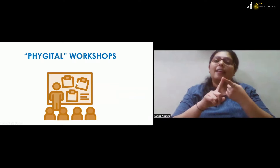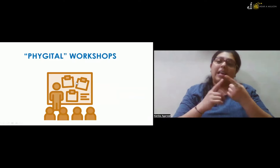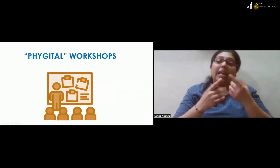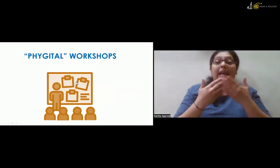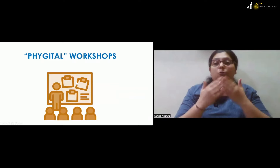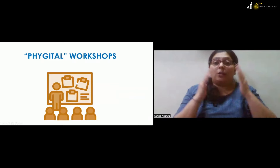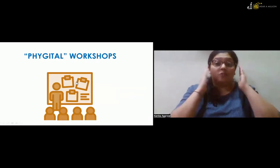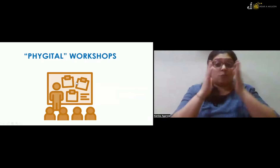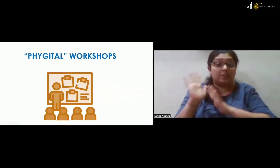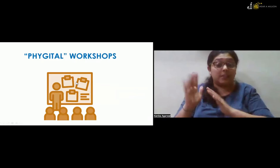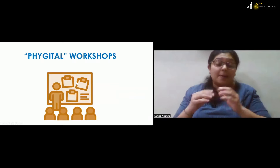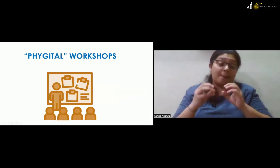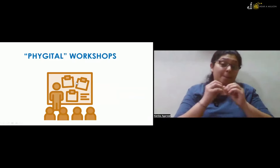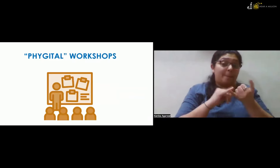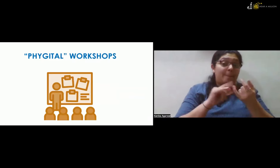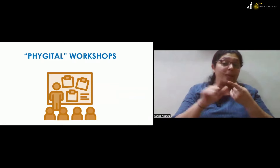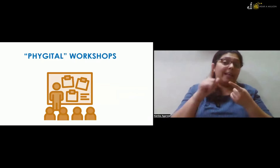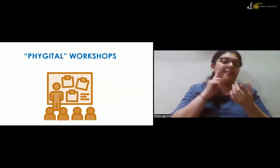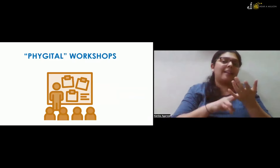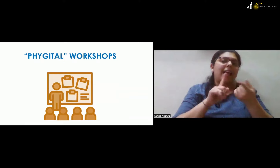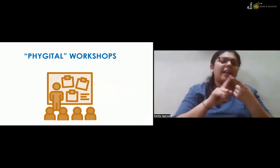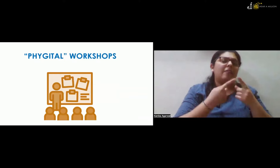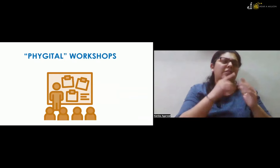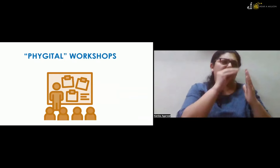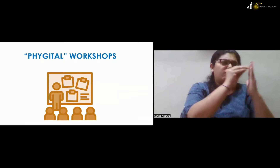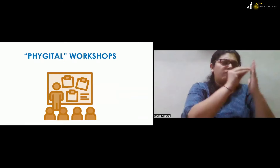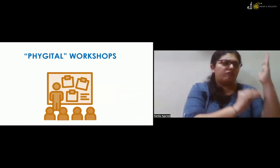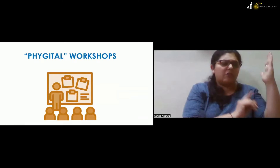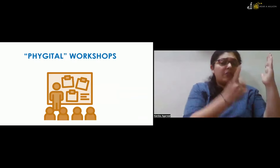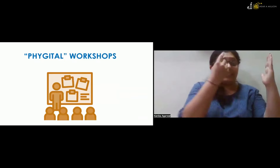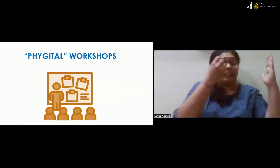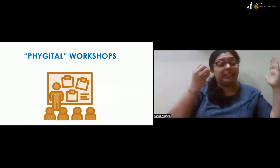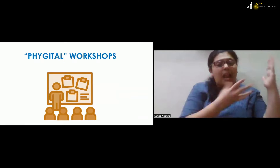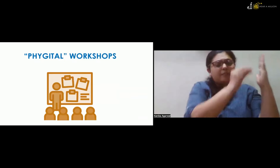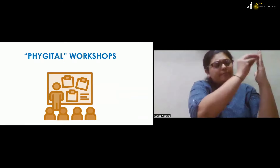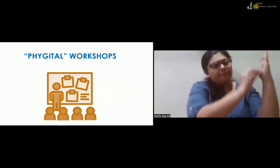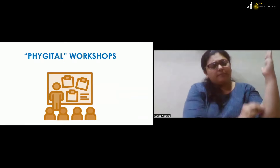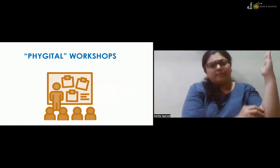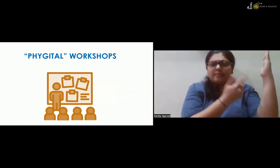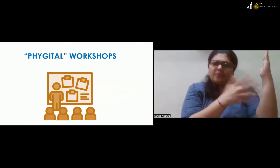So after our initial baseline research,